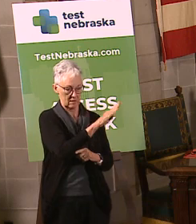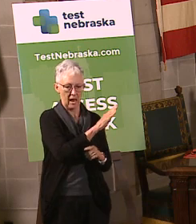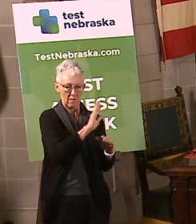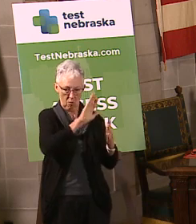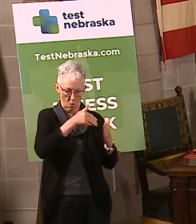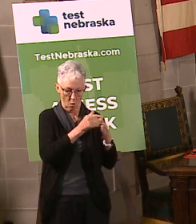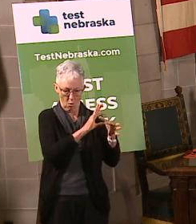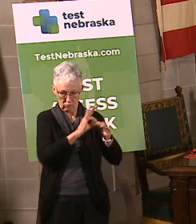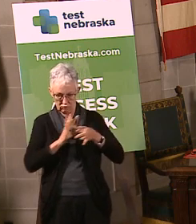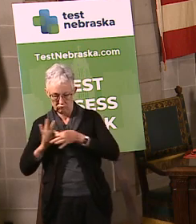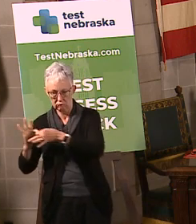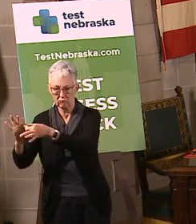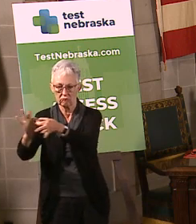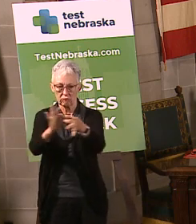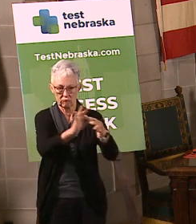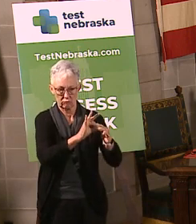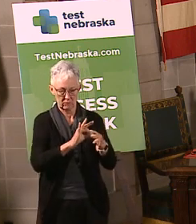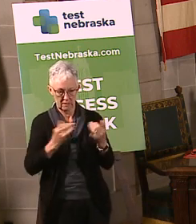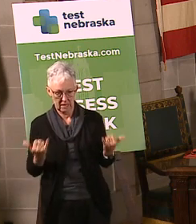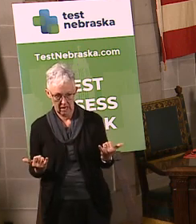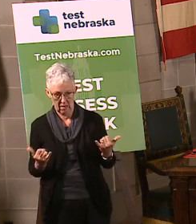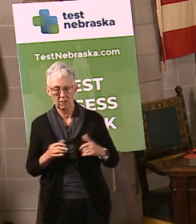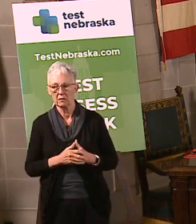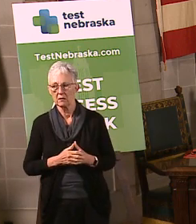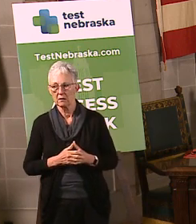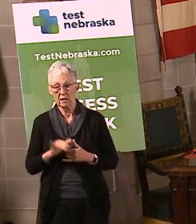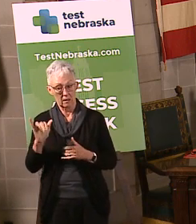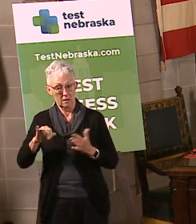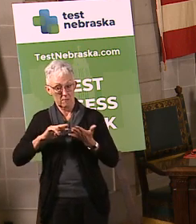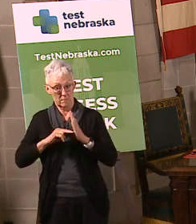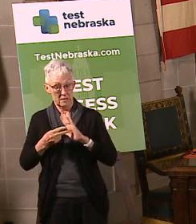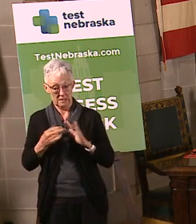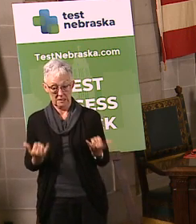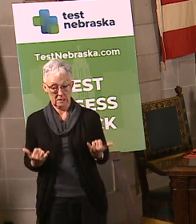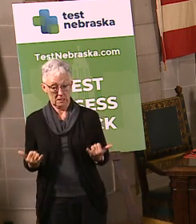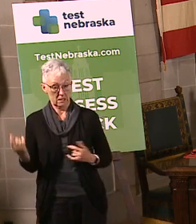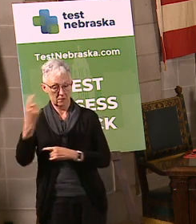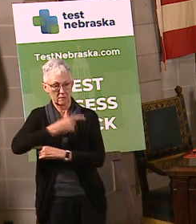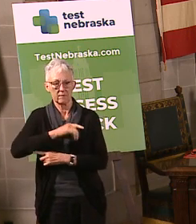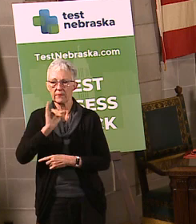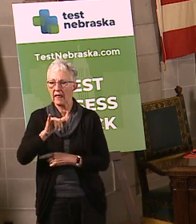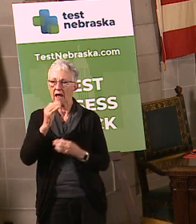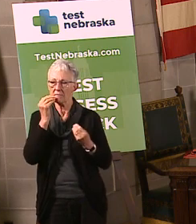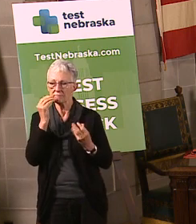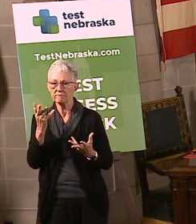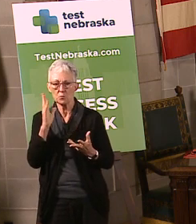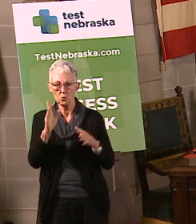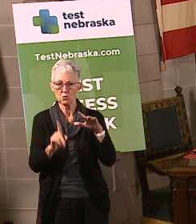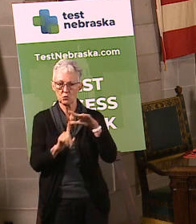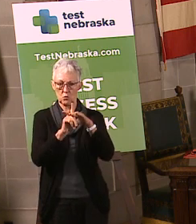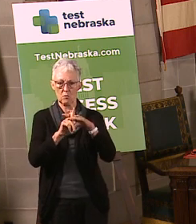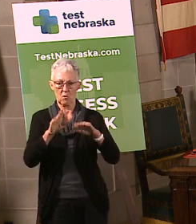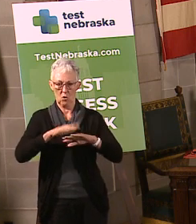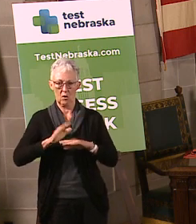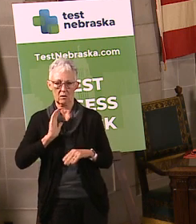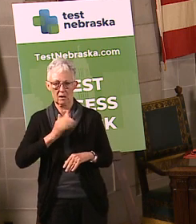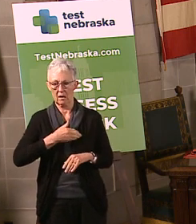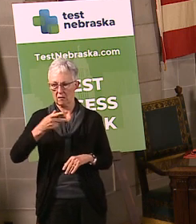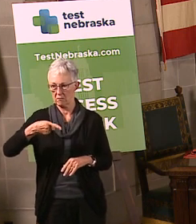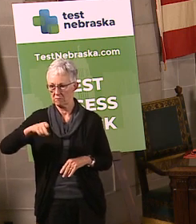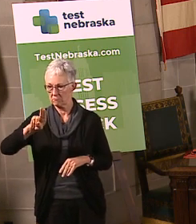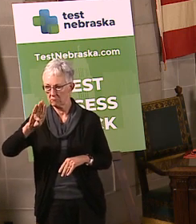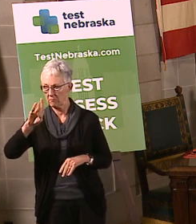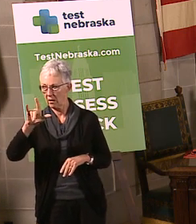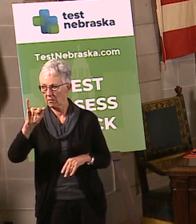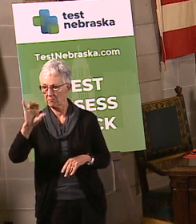then one of the other ramifications of that's going to be, though, is that starting today, that data is going to start showing up in our public dashboard. So you're going to start seeing